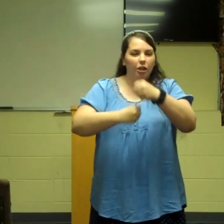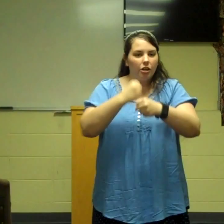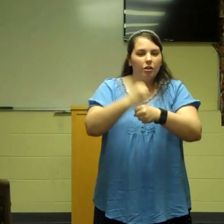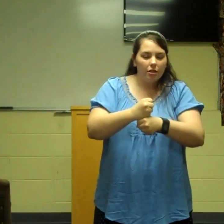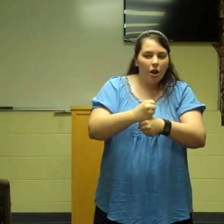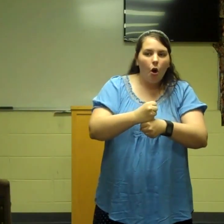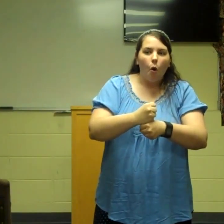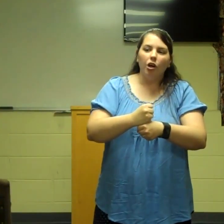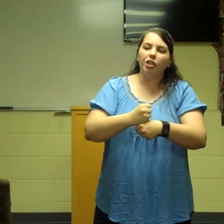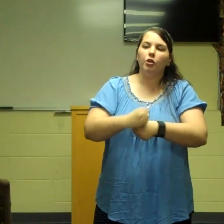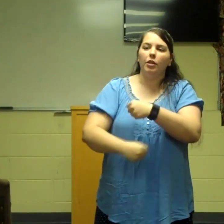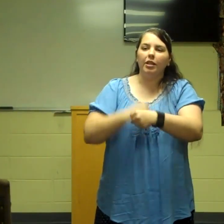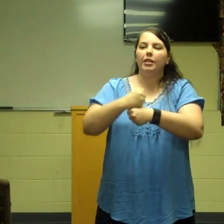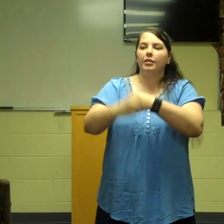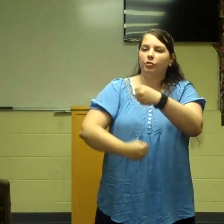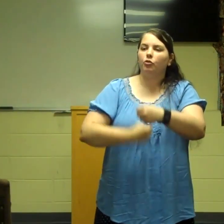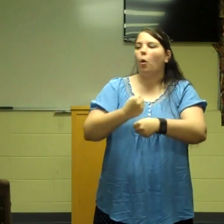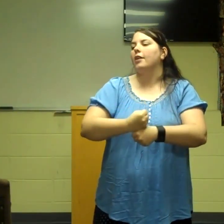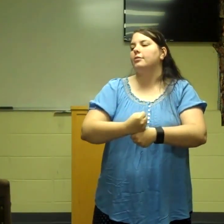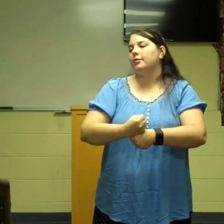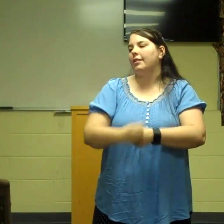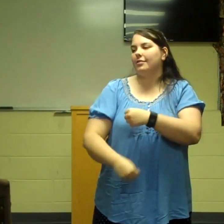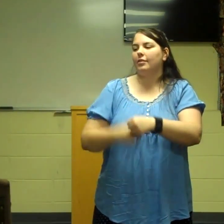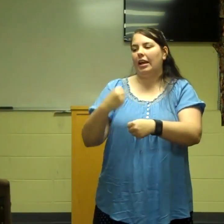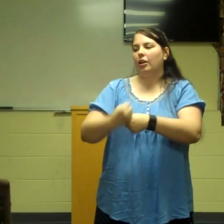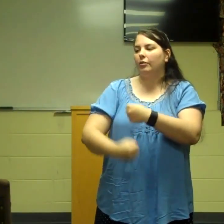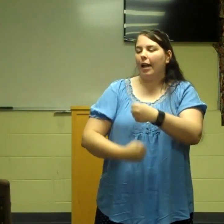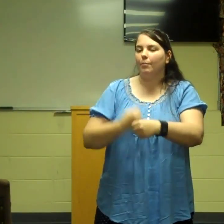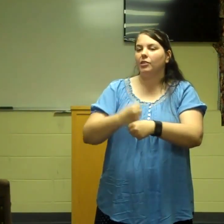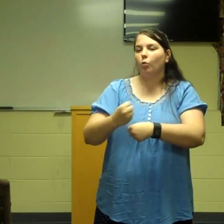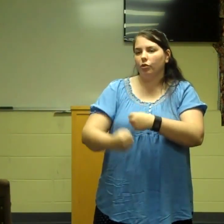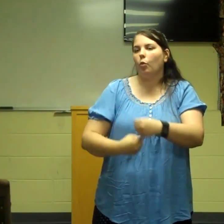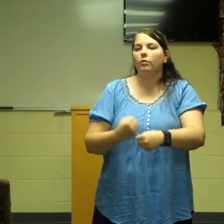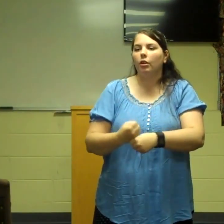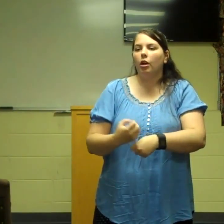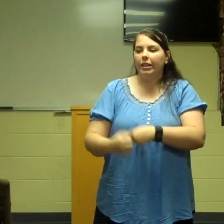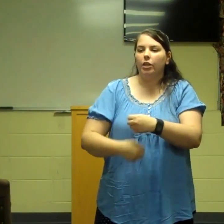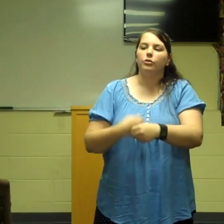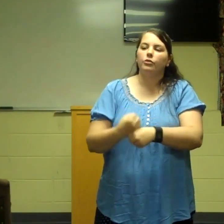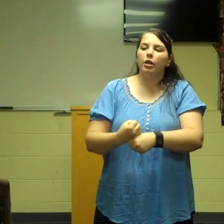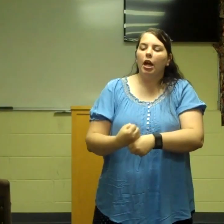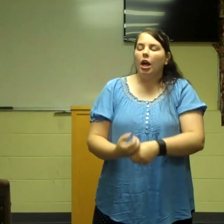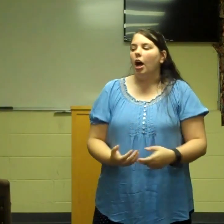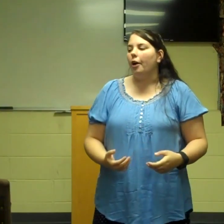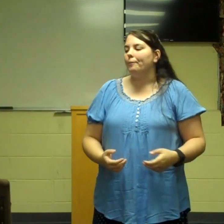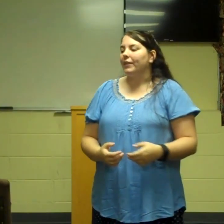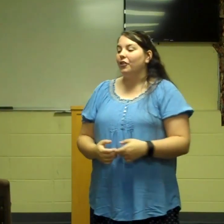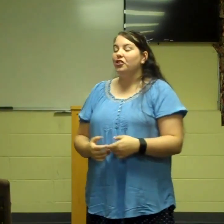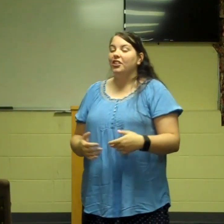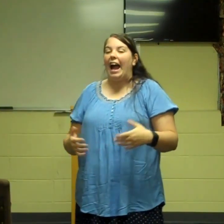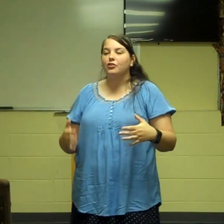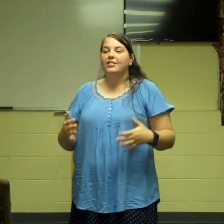year, or you can do twice. And that means more than 1 years. If you actually